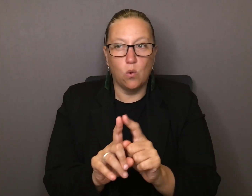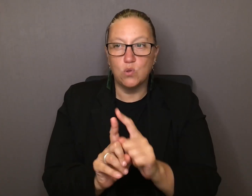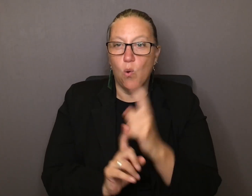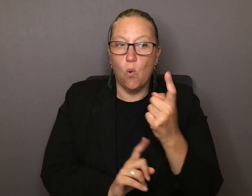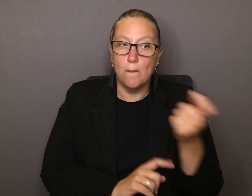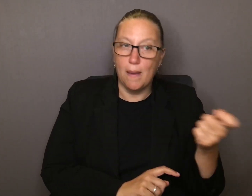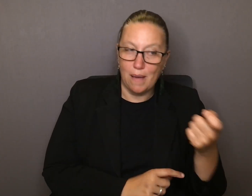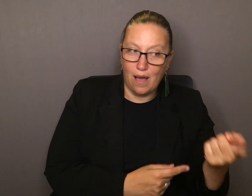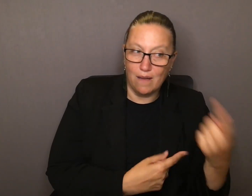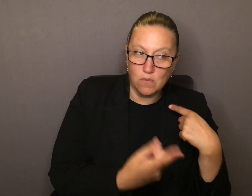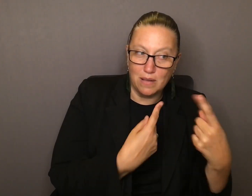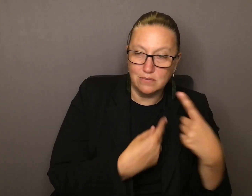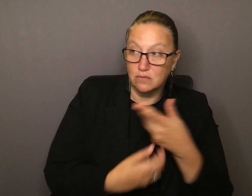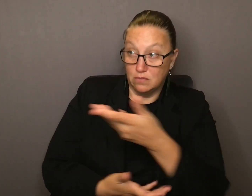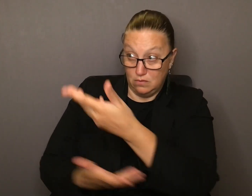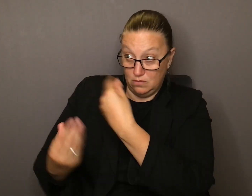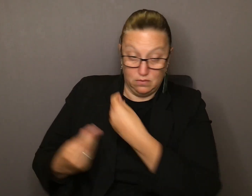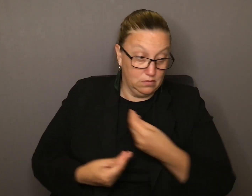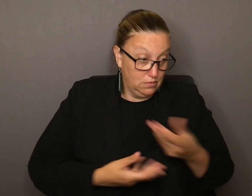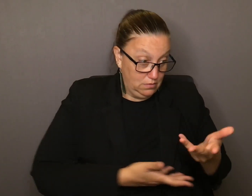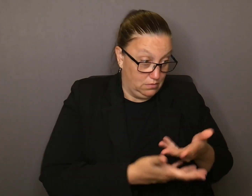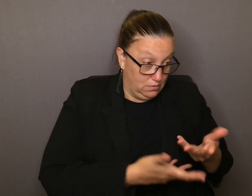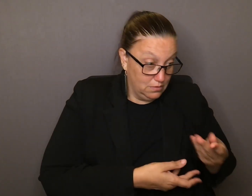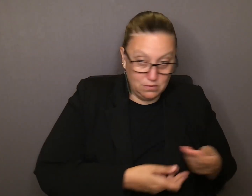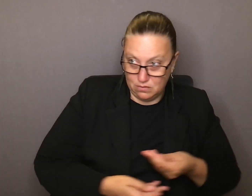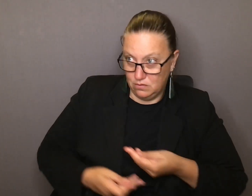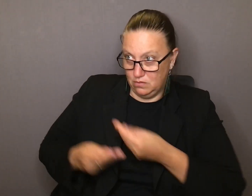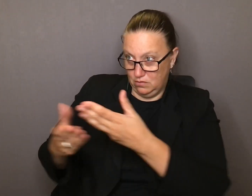in expert panels and our advocacy campaigns as well.